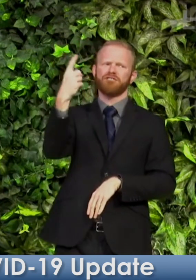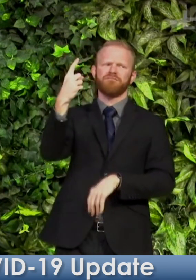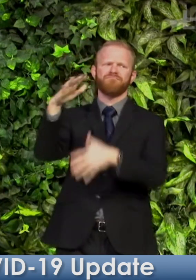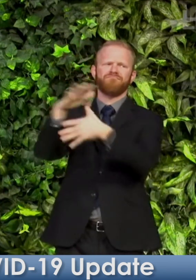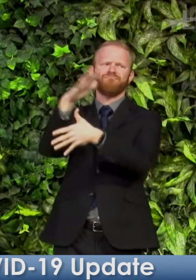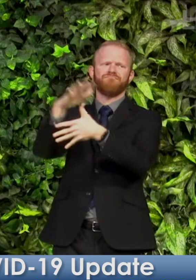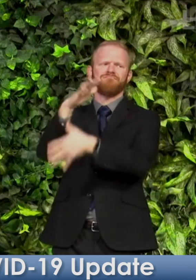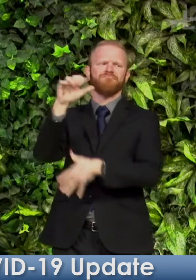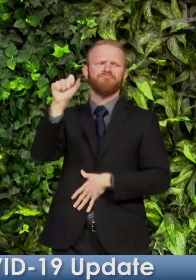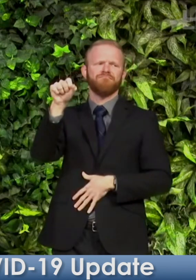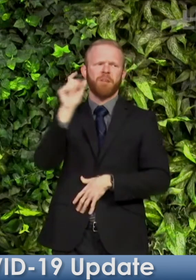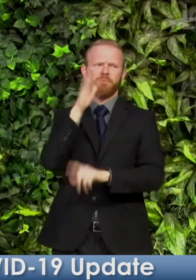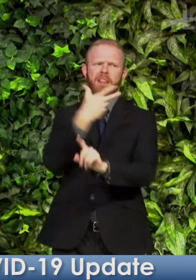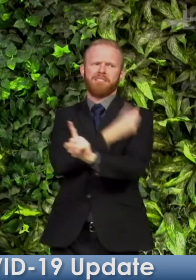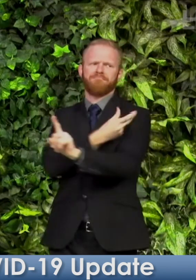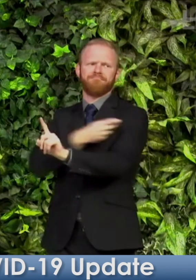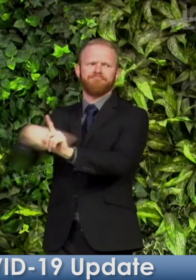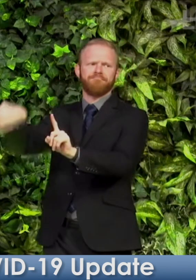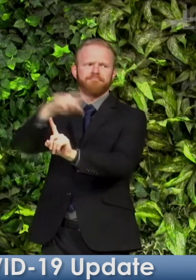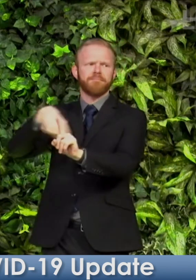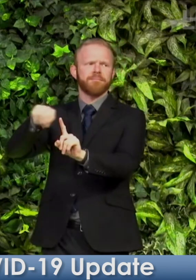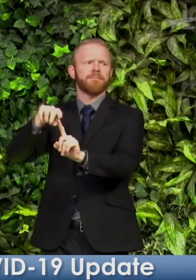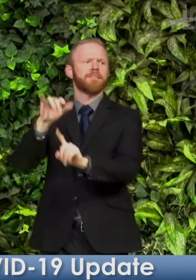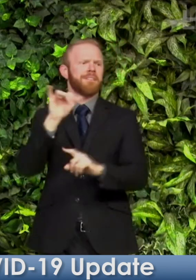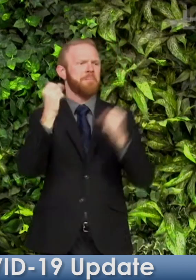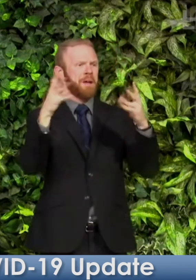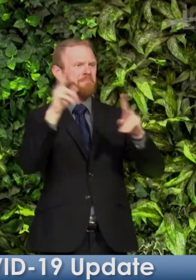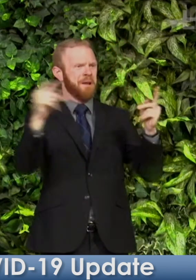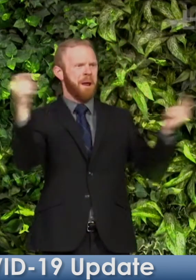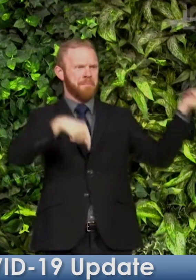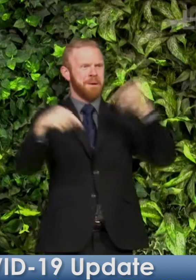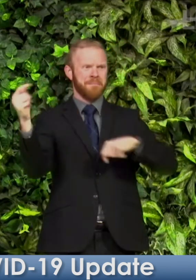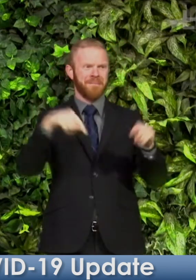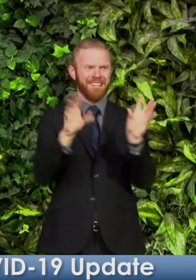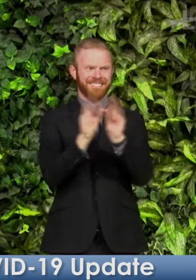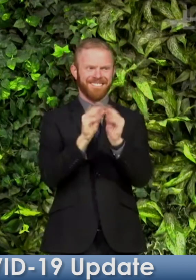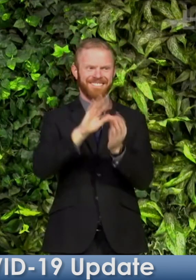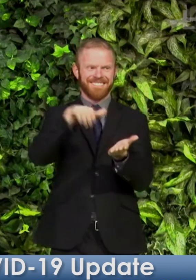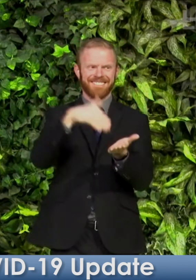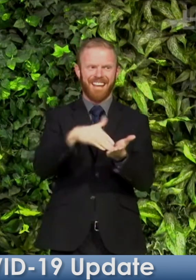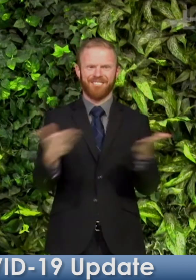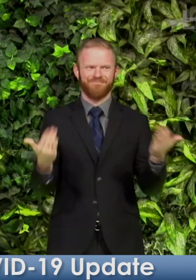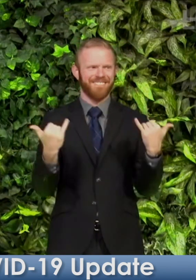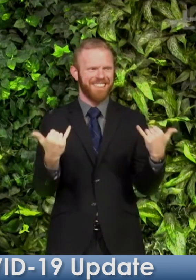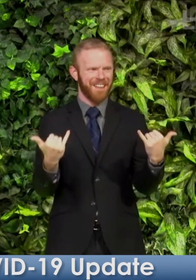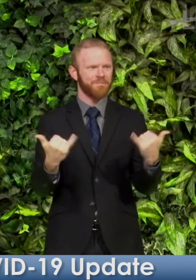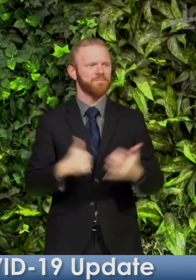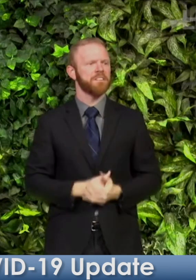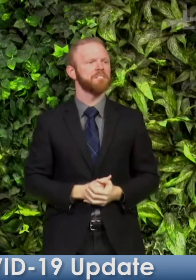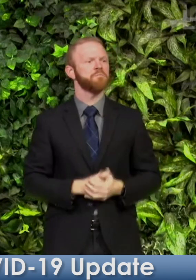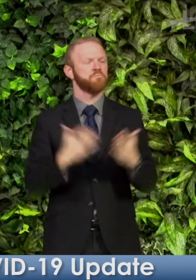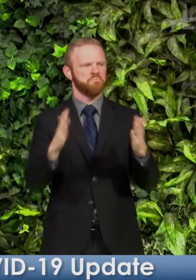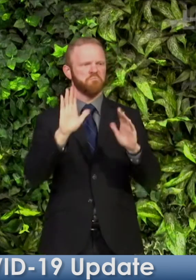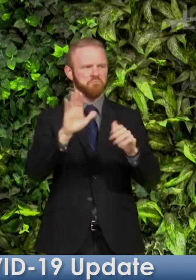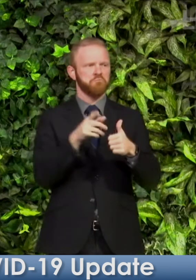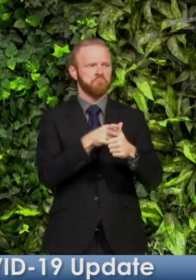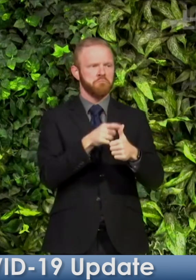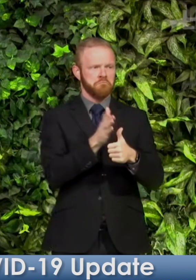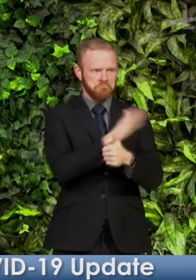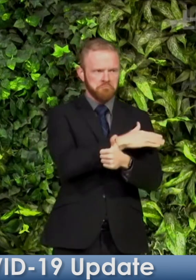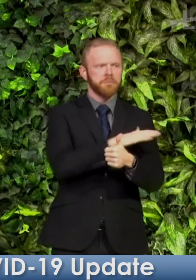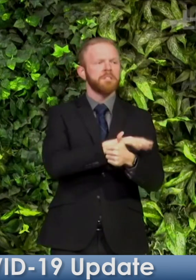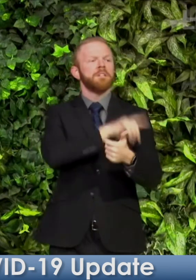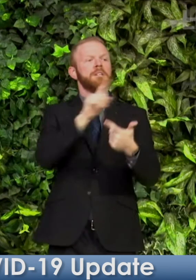Center later today. With that, I want to, as I introduce here our governor, I just want to note